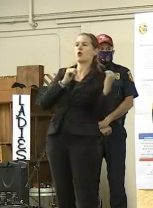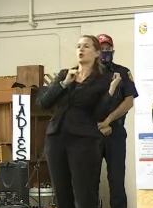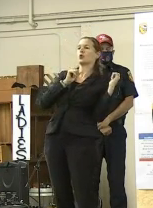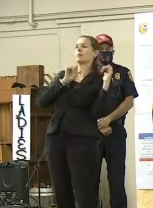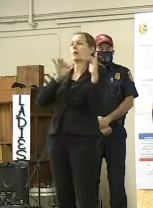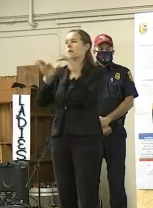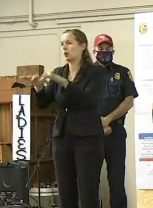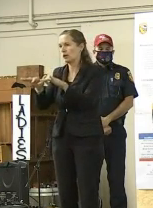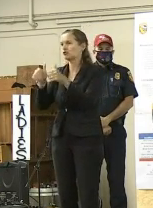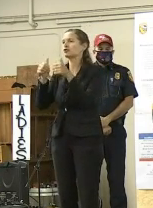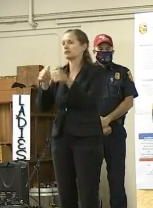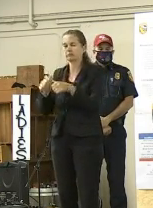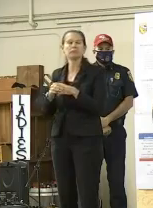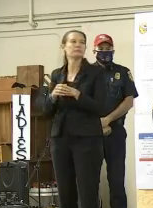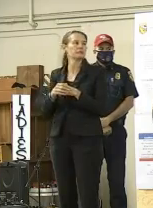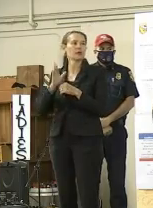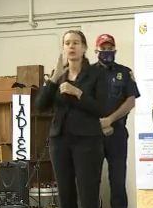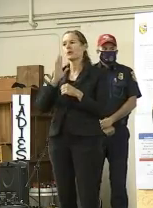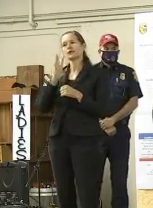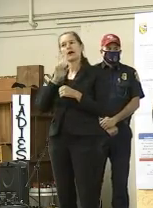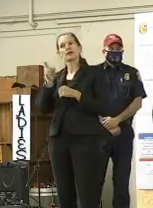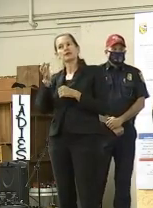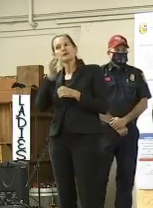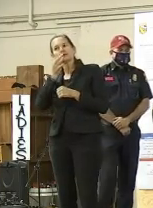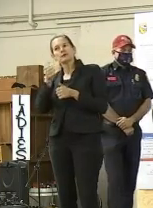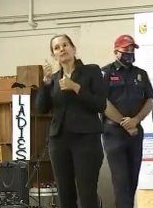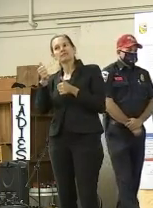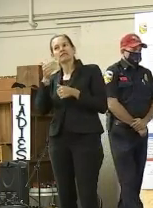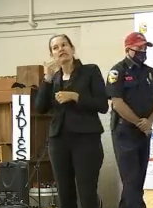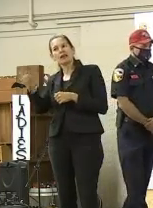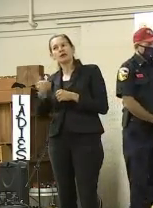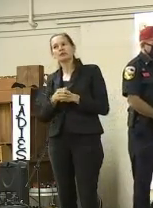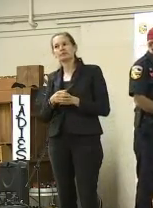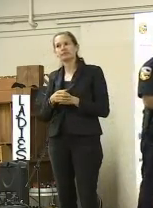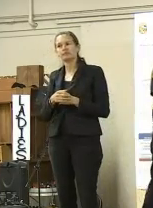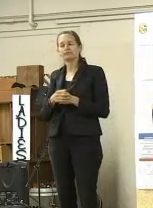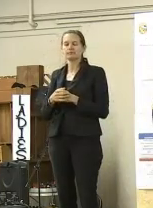reentry. And we will talk to you soon. Thank you.